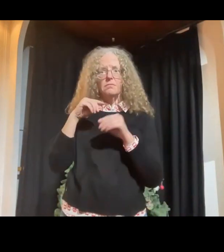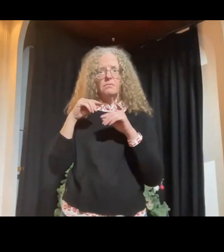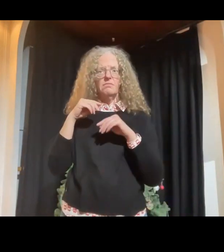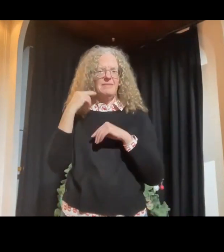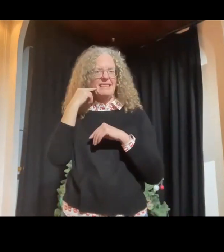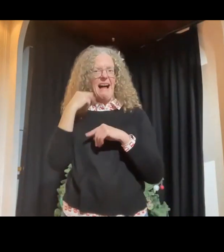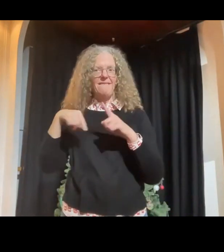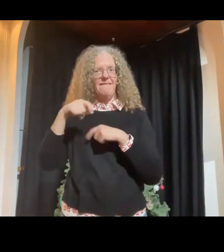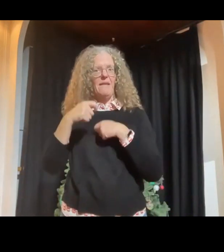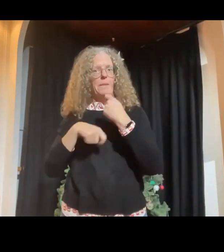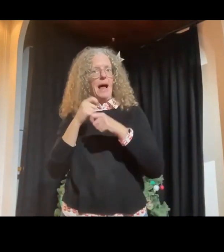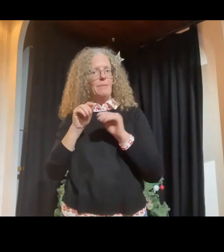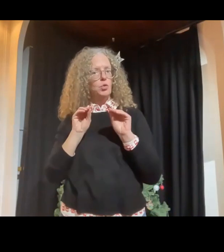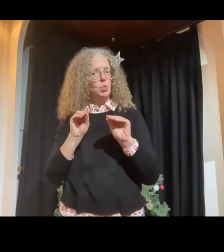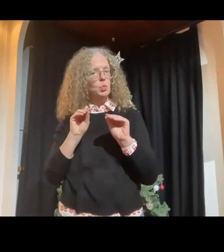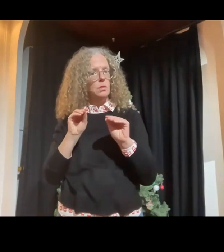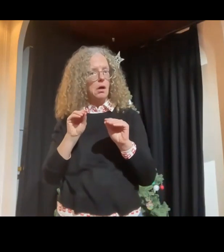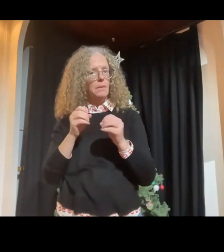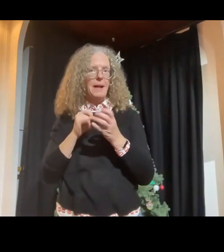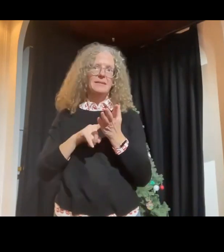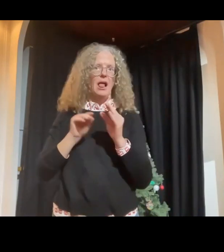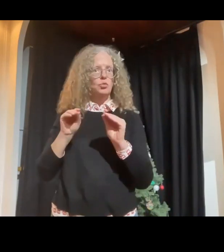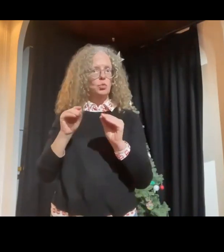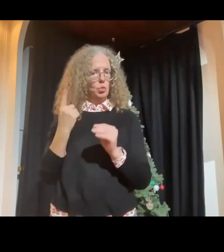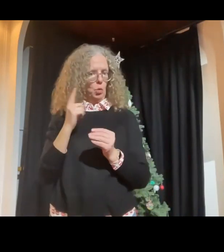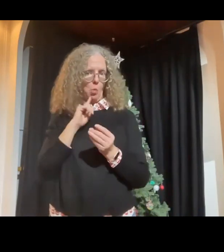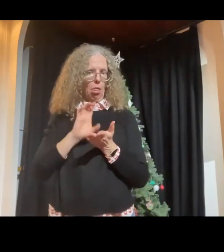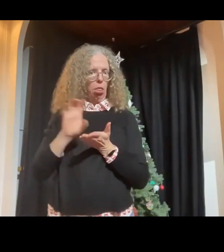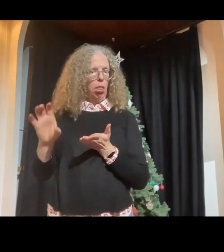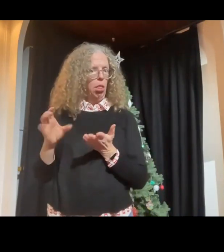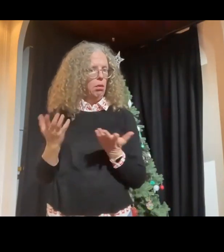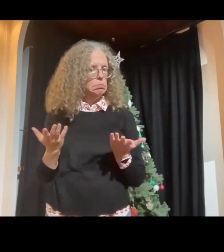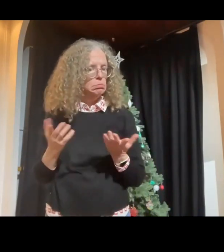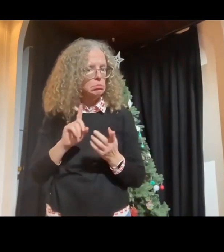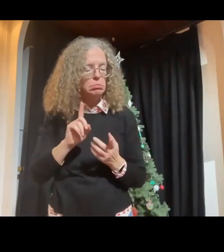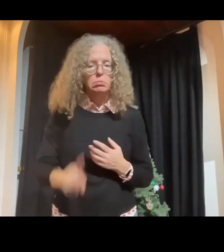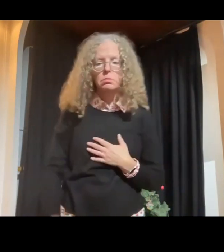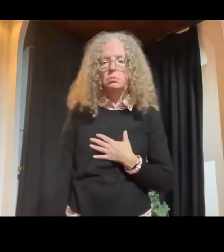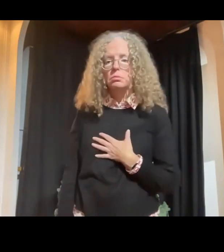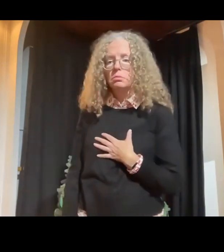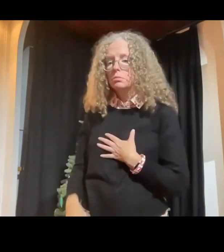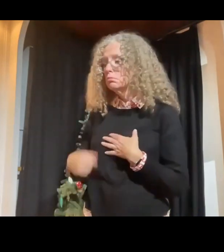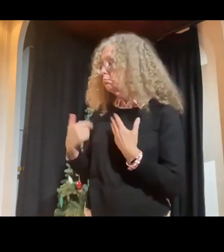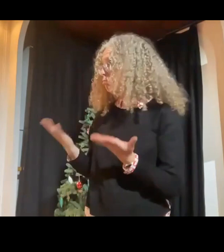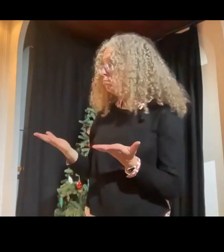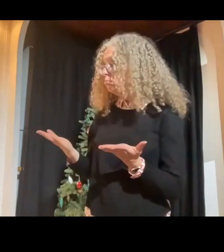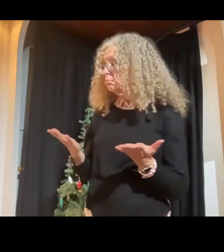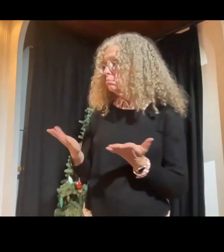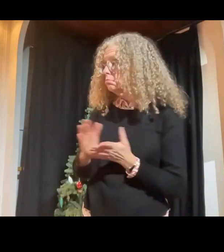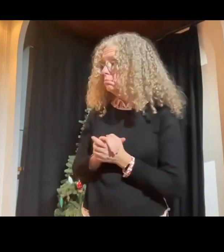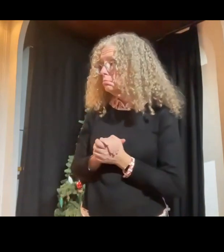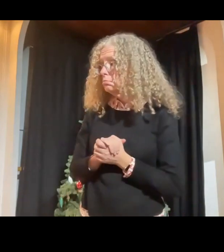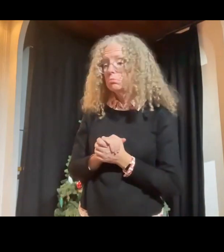Someone's asking, who is funding deaf people to become BSL tutors? Who will fund that?